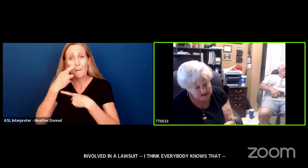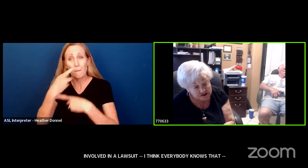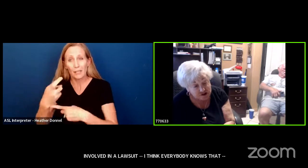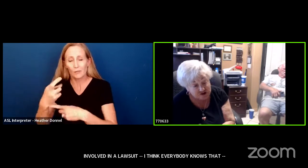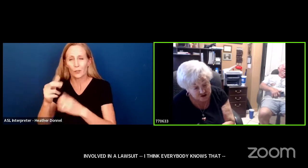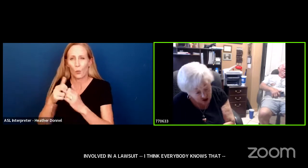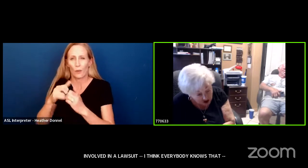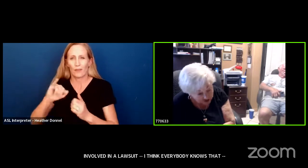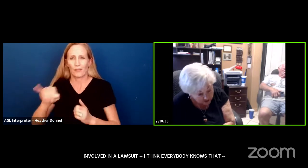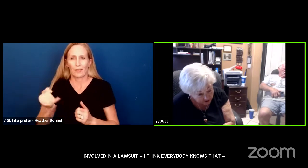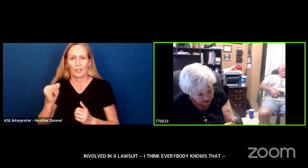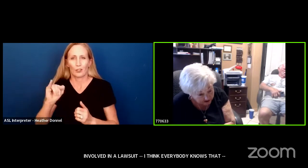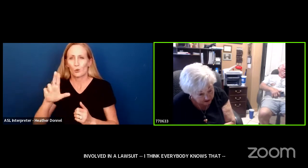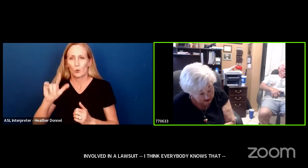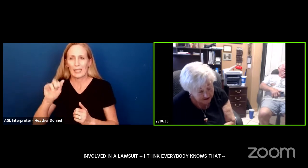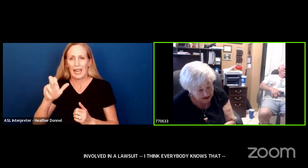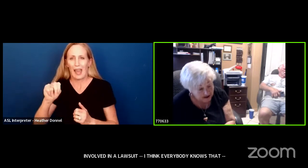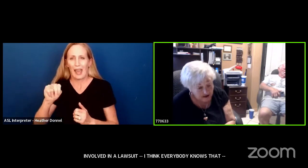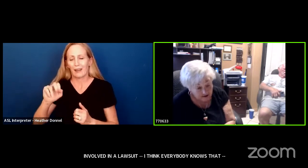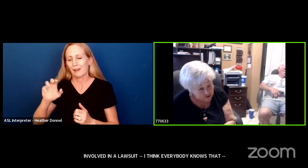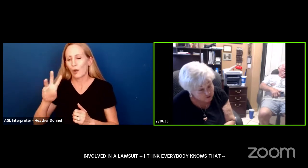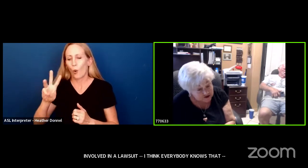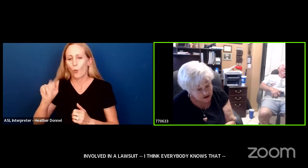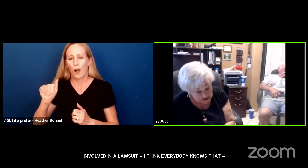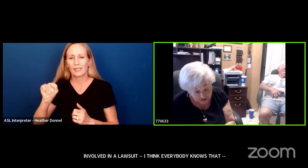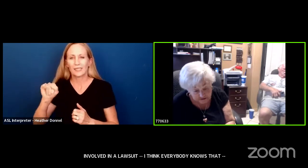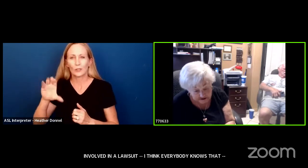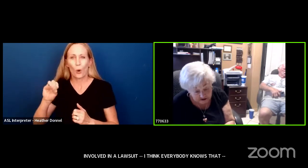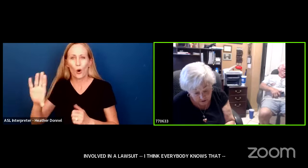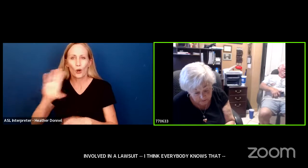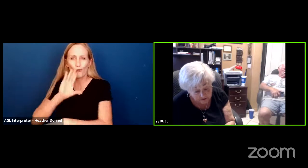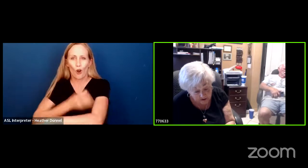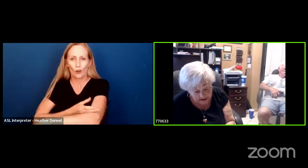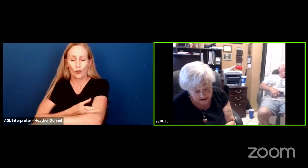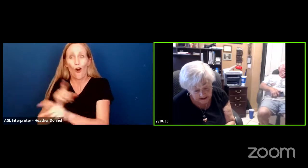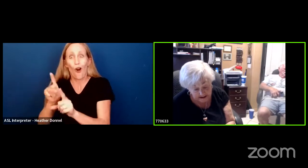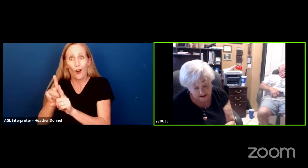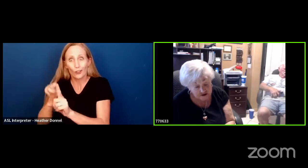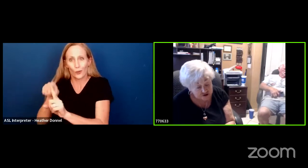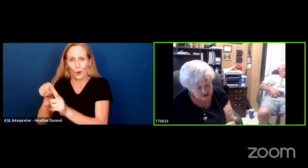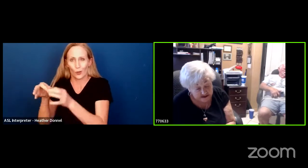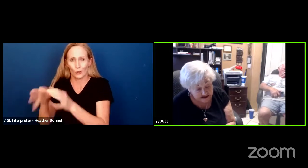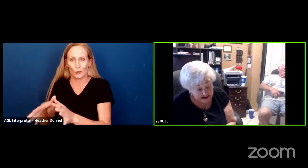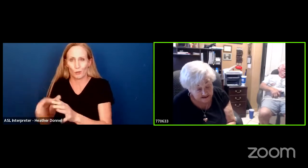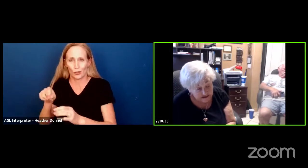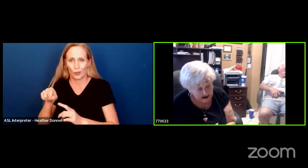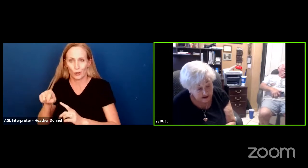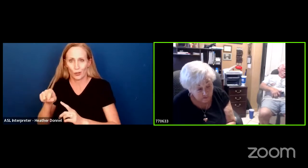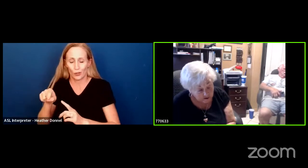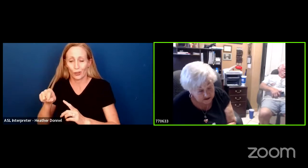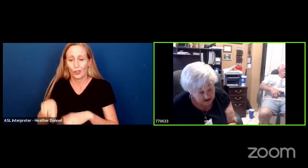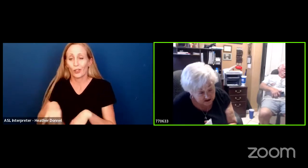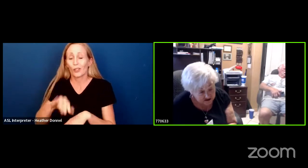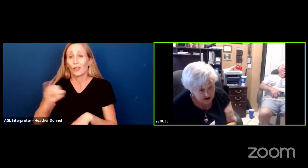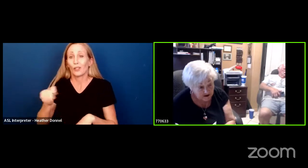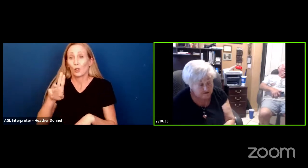Julianne Wasisco's daughter, who is also an interpreter. Julianne,